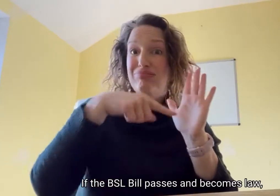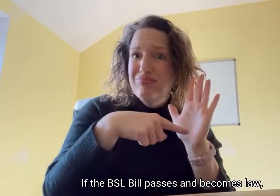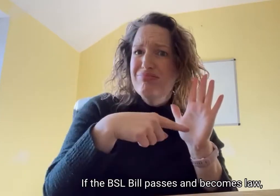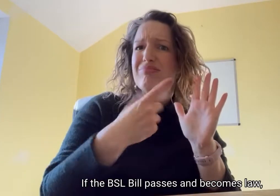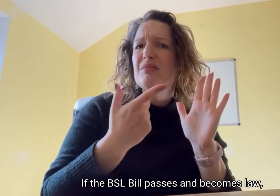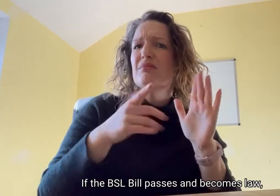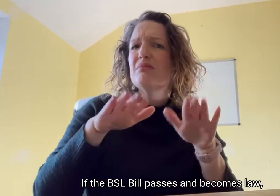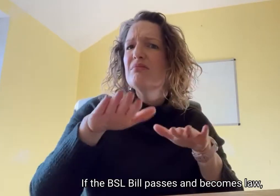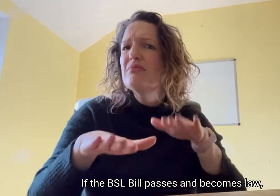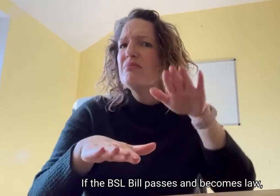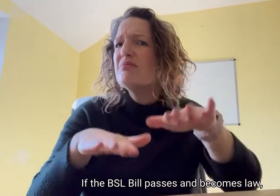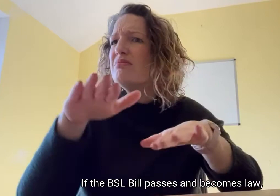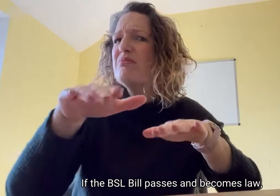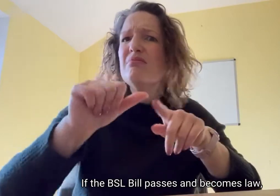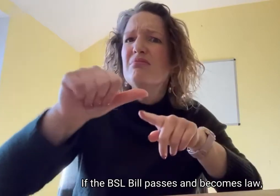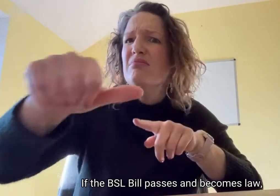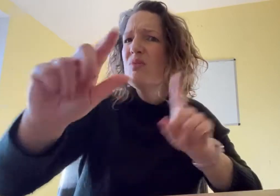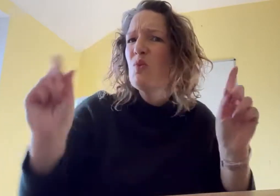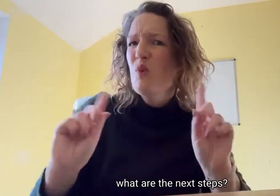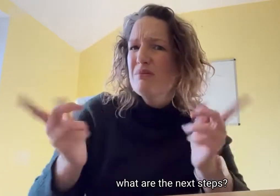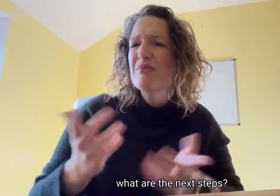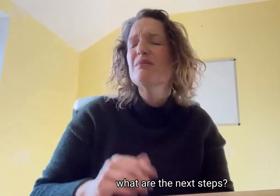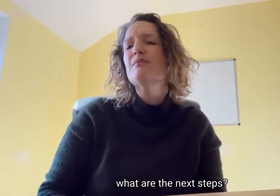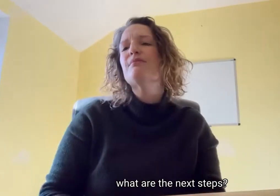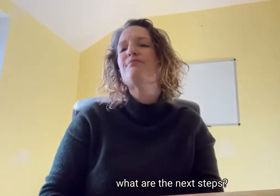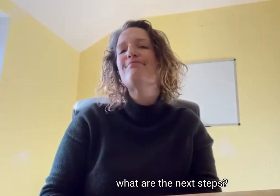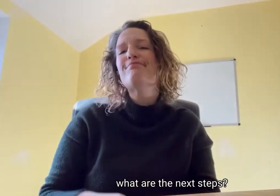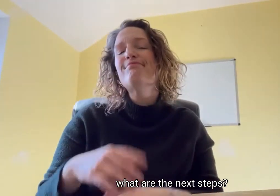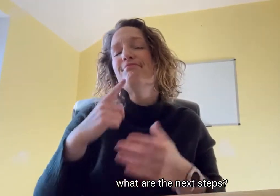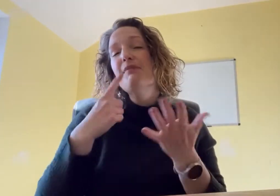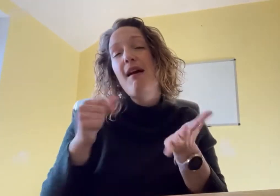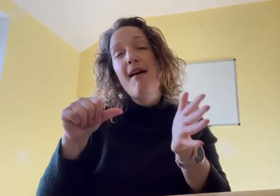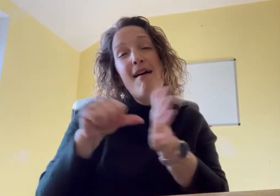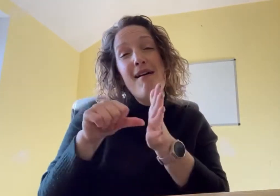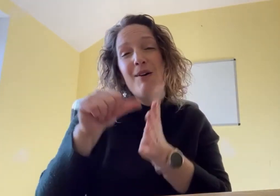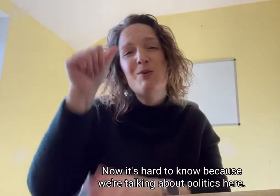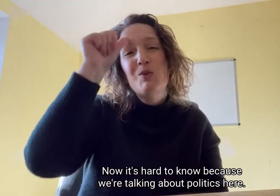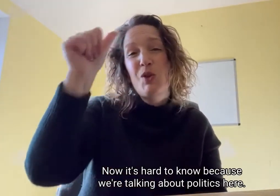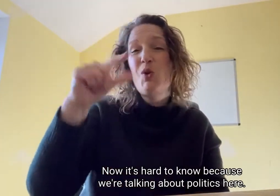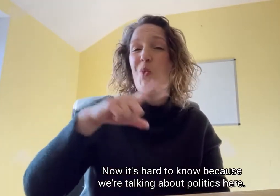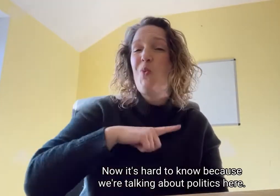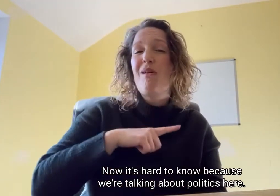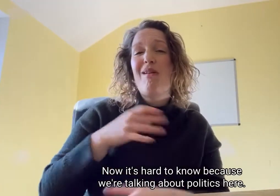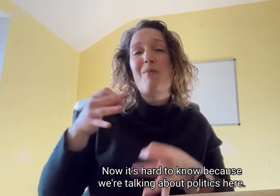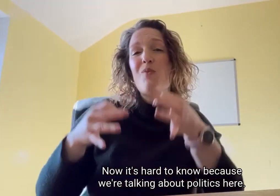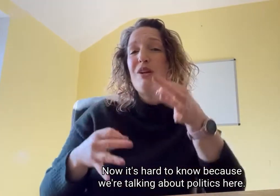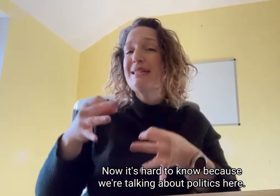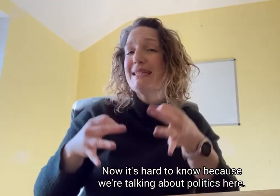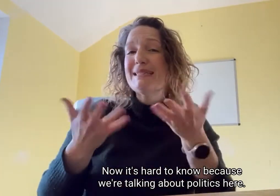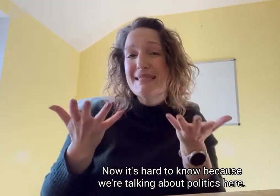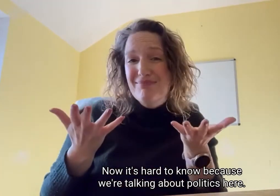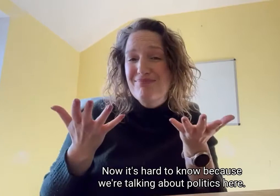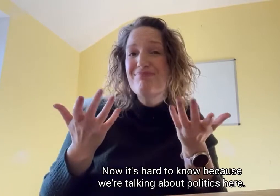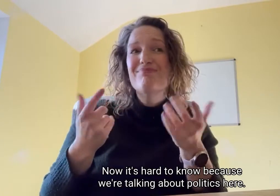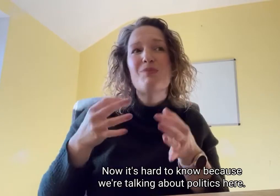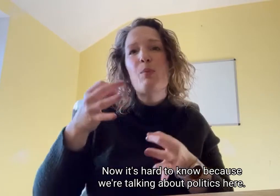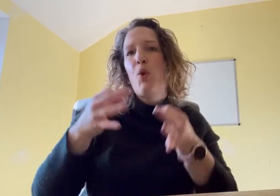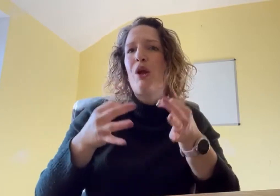bill passes and becomes law, what are the next steps? Now it's hard to know because we're talking about politics here, and